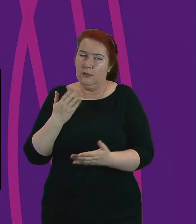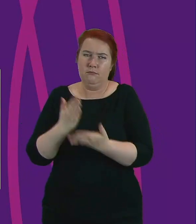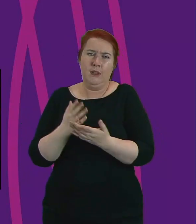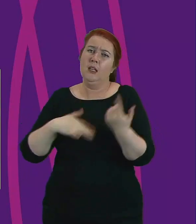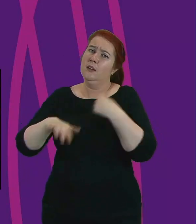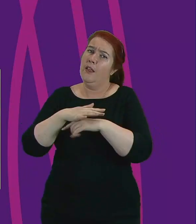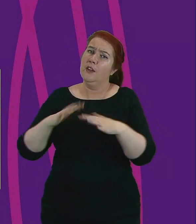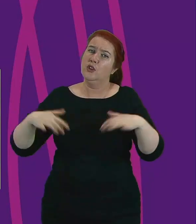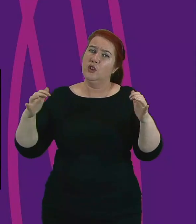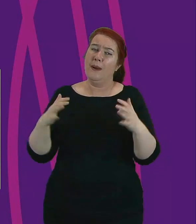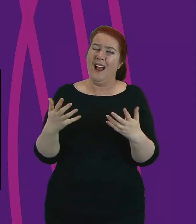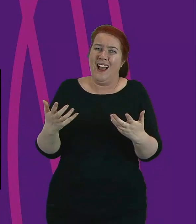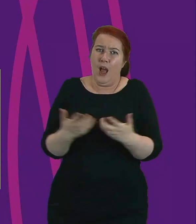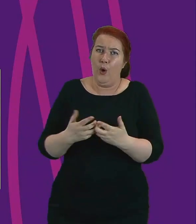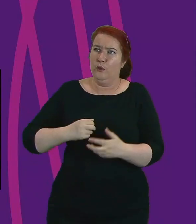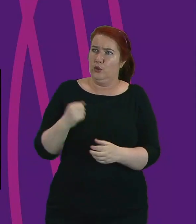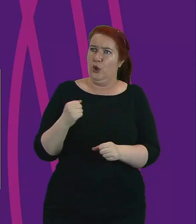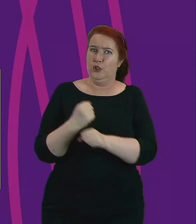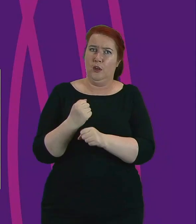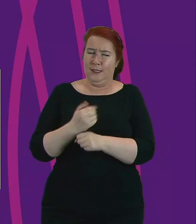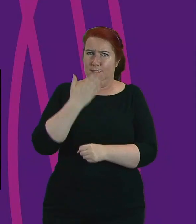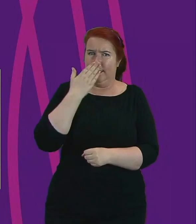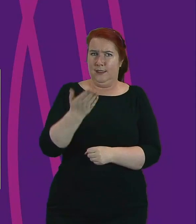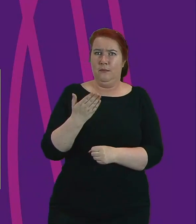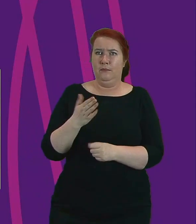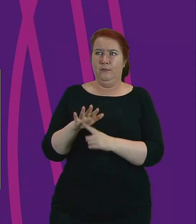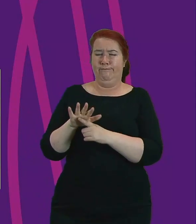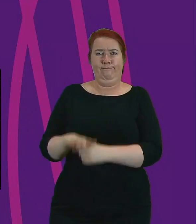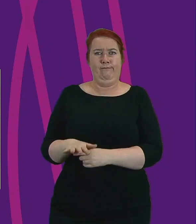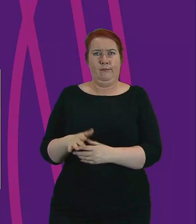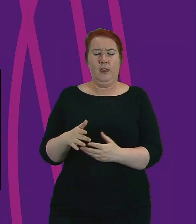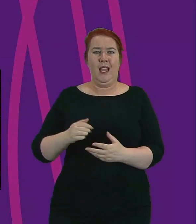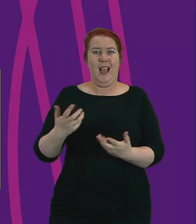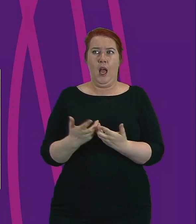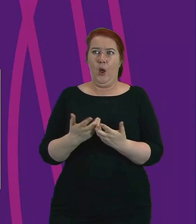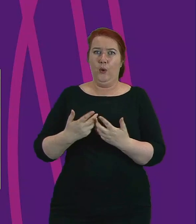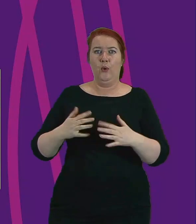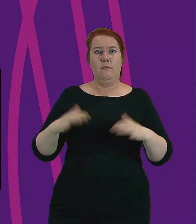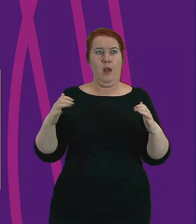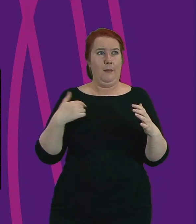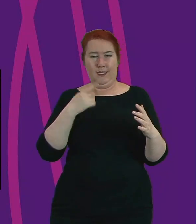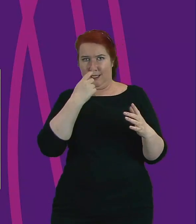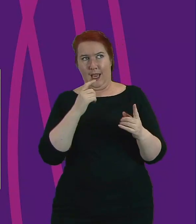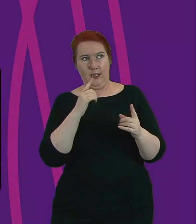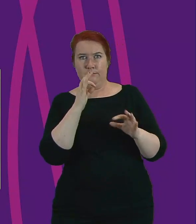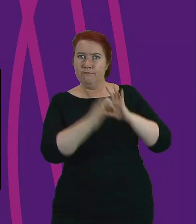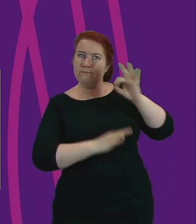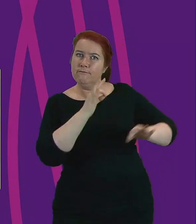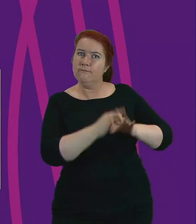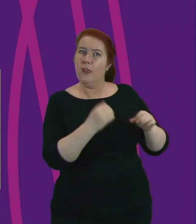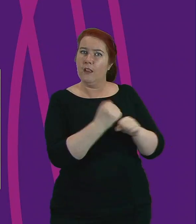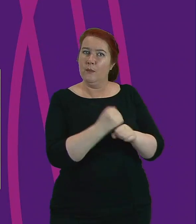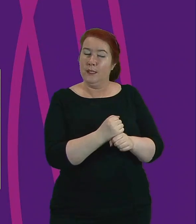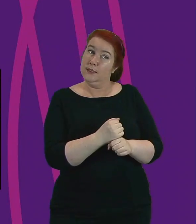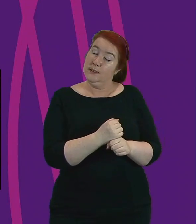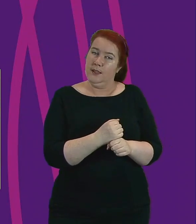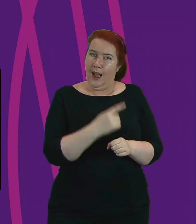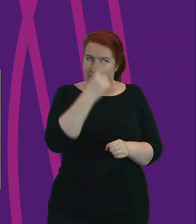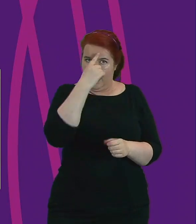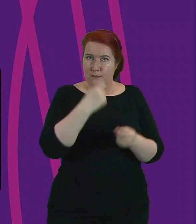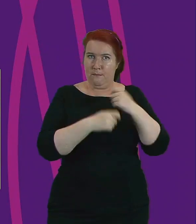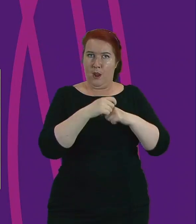the Scottish Government have sought to undermine Parliament's ability to scrutinise its actions. I think that inevitably causes